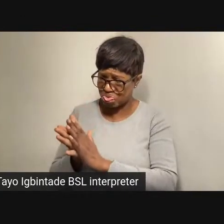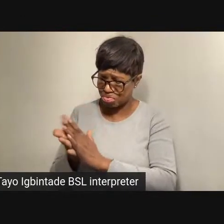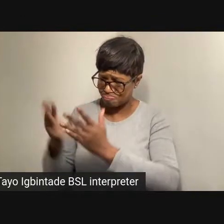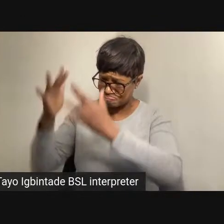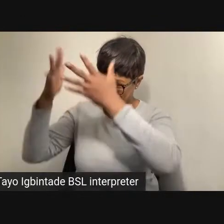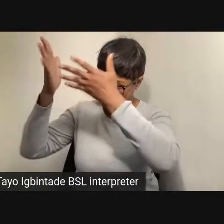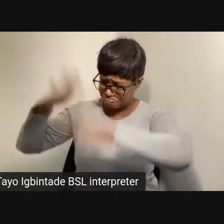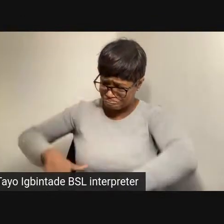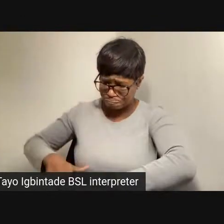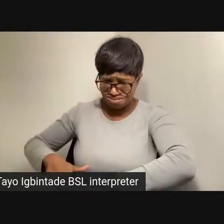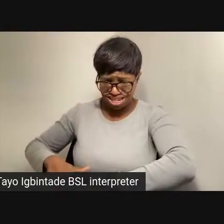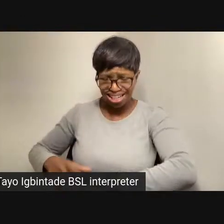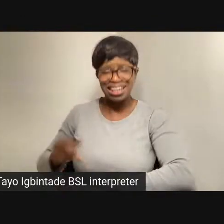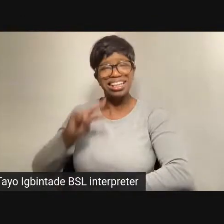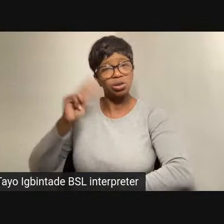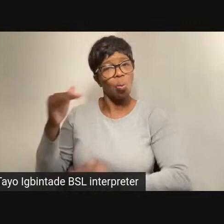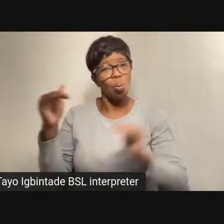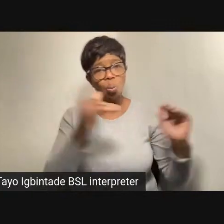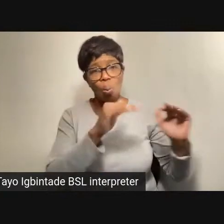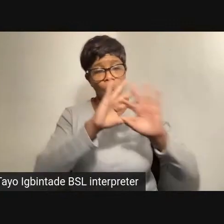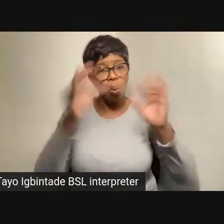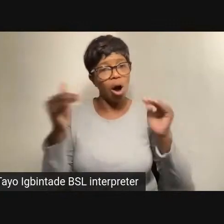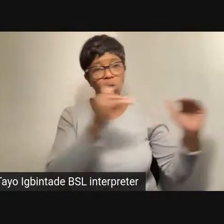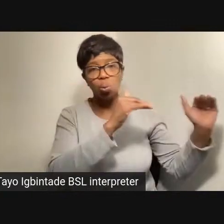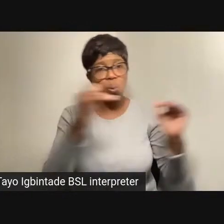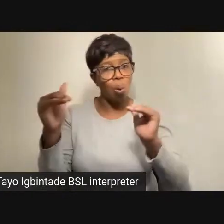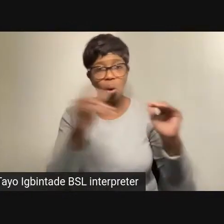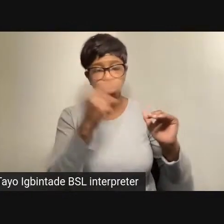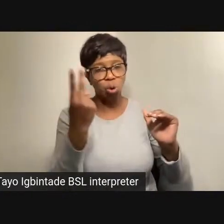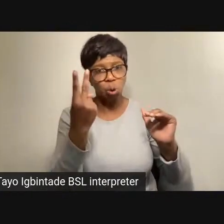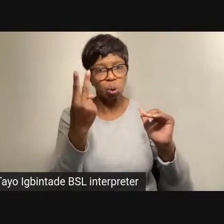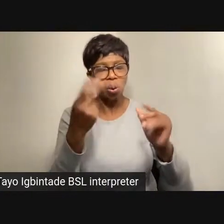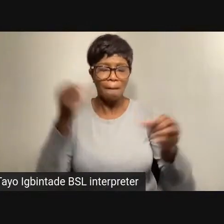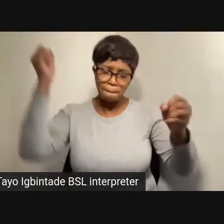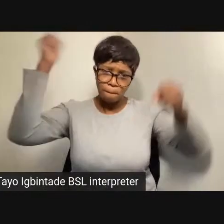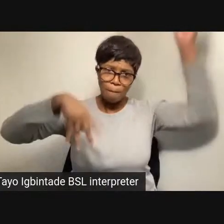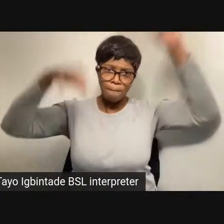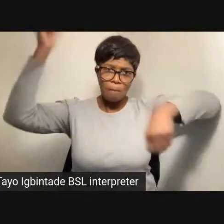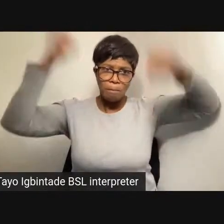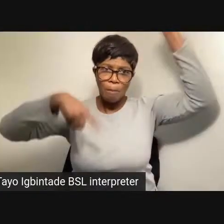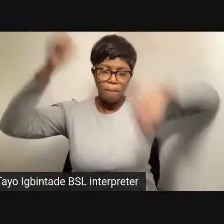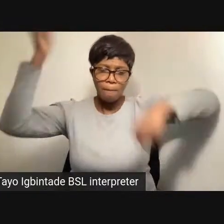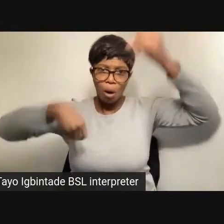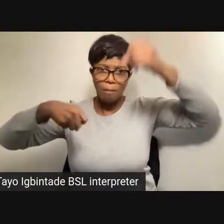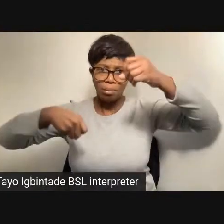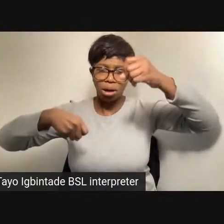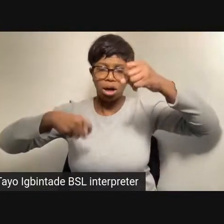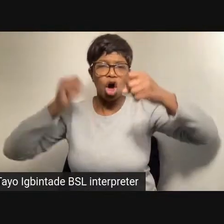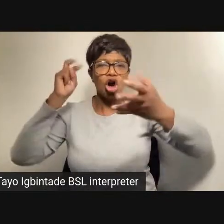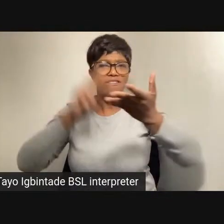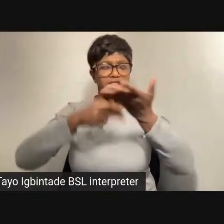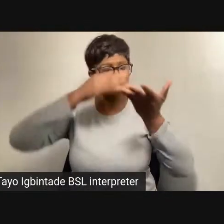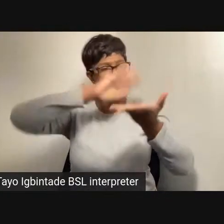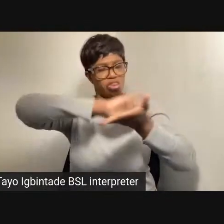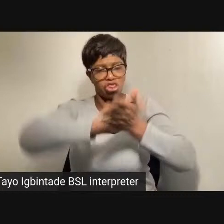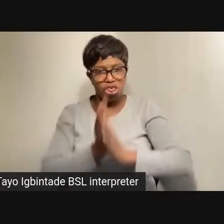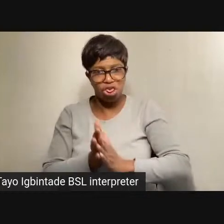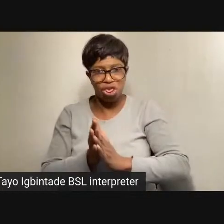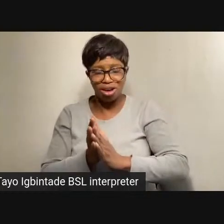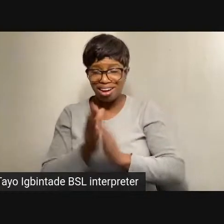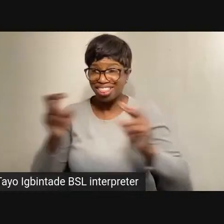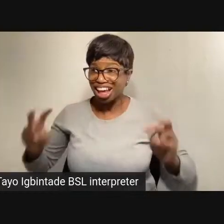when it was bombed. Coventry was flattened, and this cathedral was almost completely